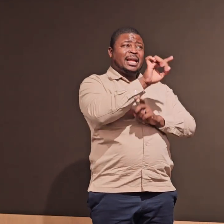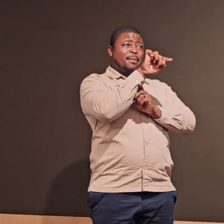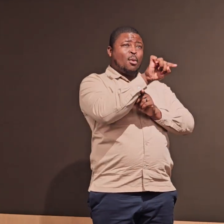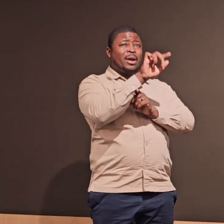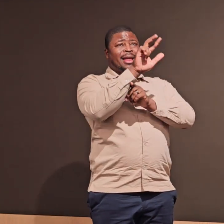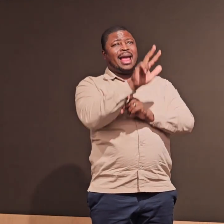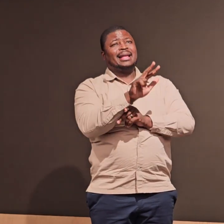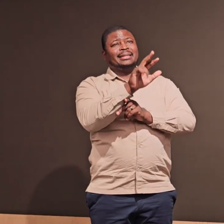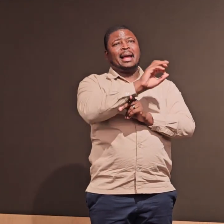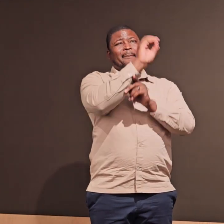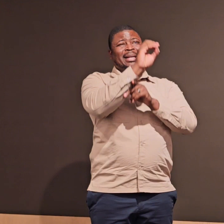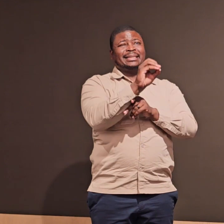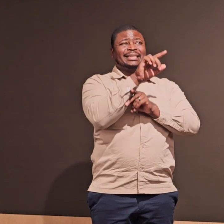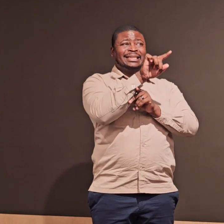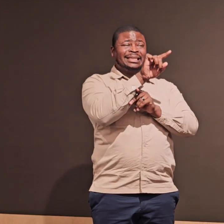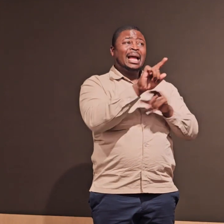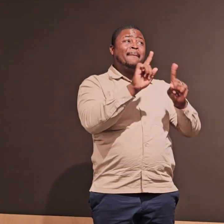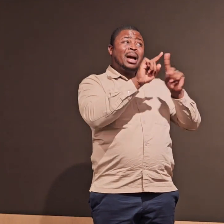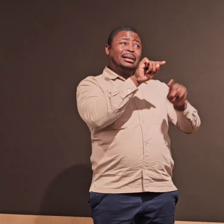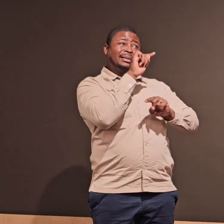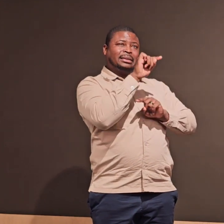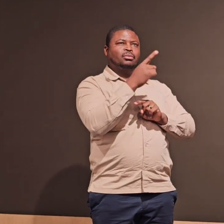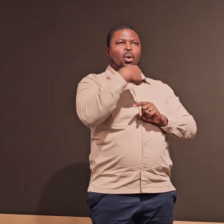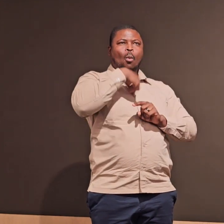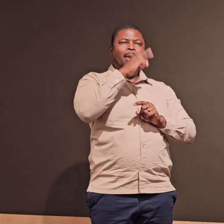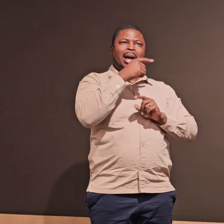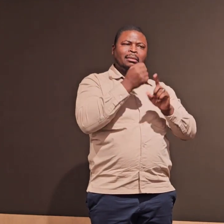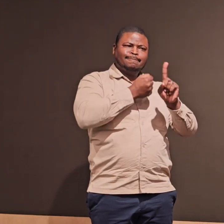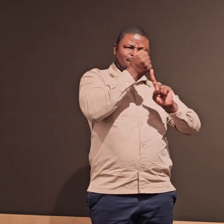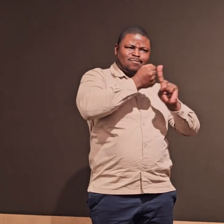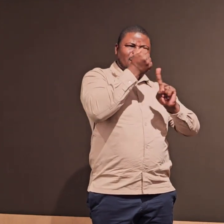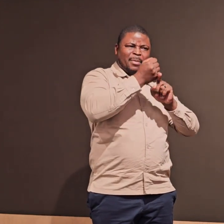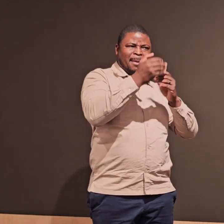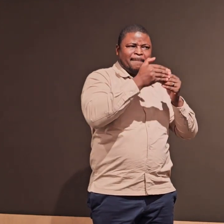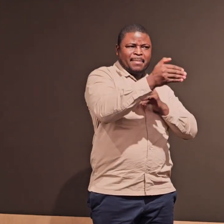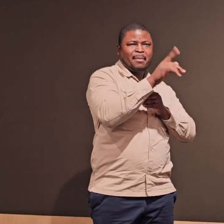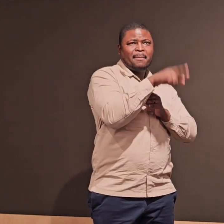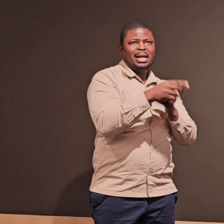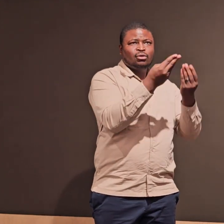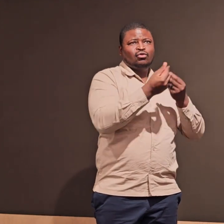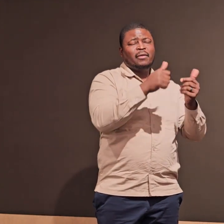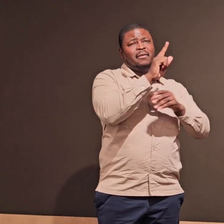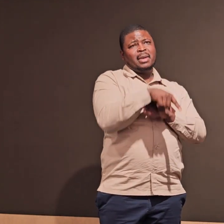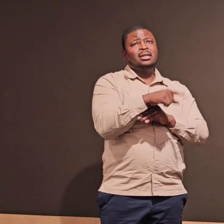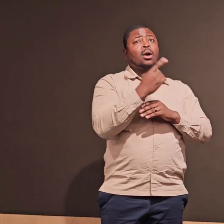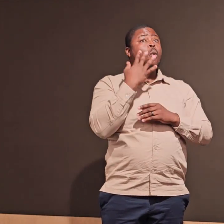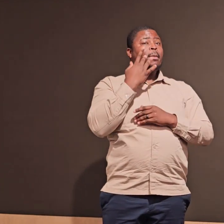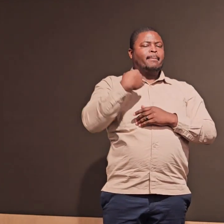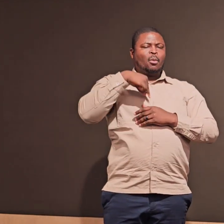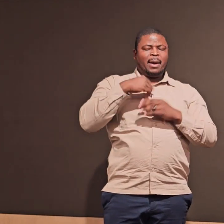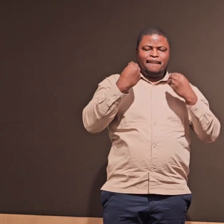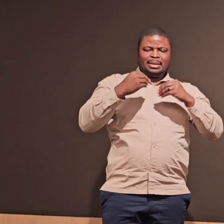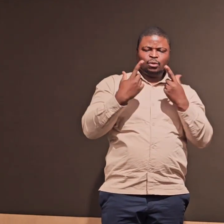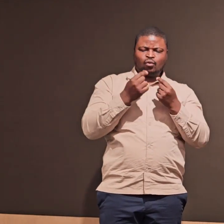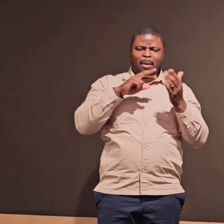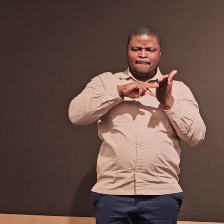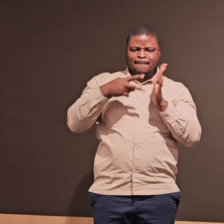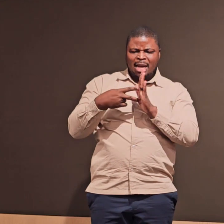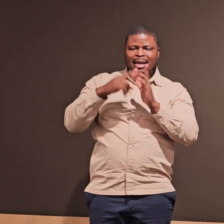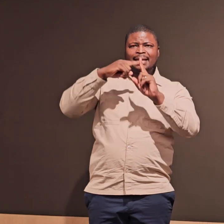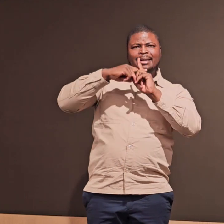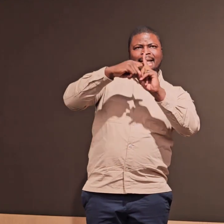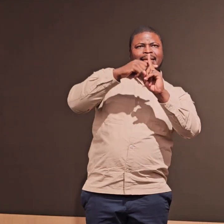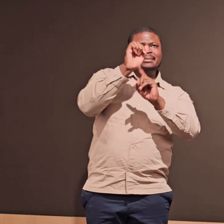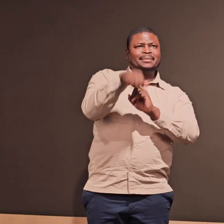14.8%, which is something that we will work towards as we are doing planning and targeting. And then the